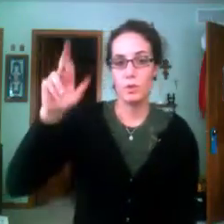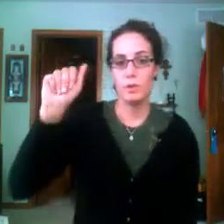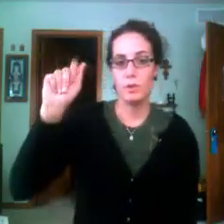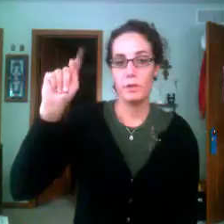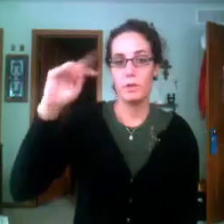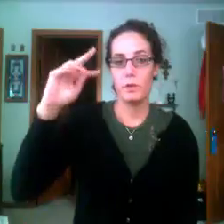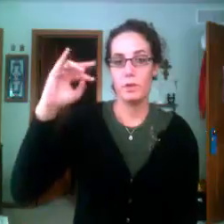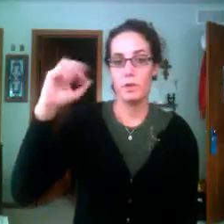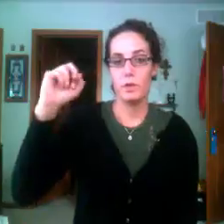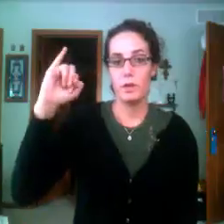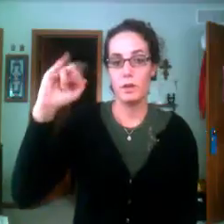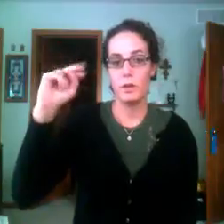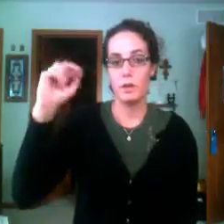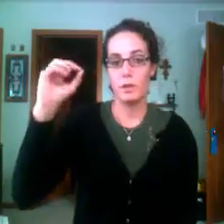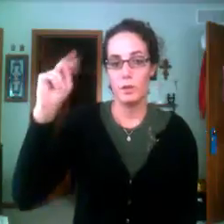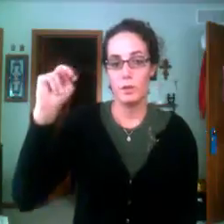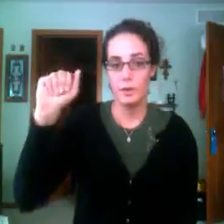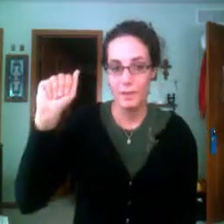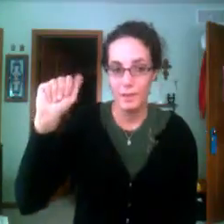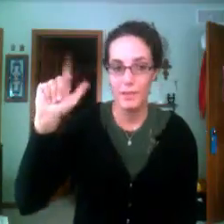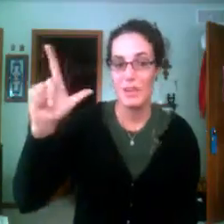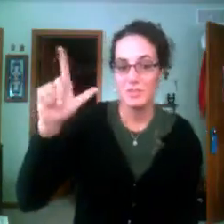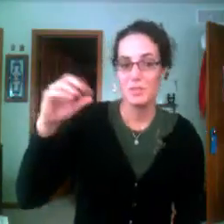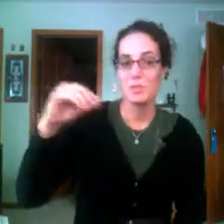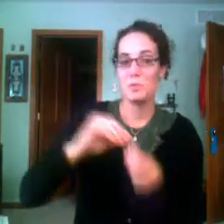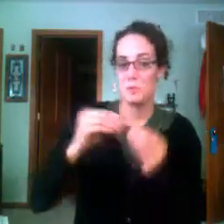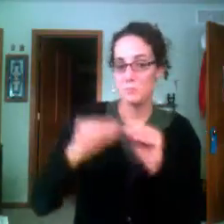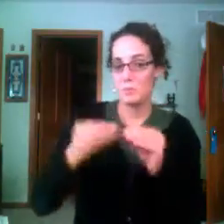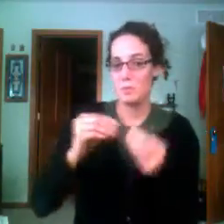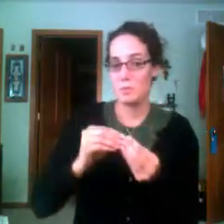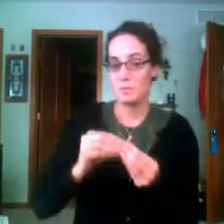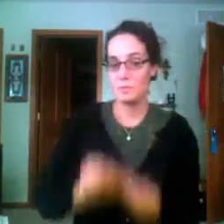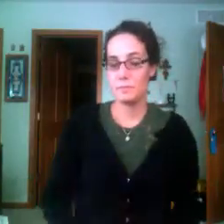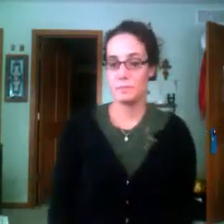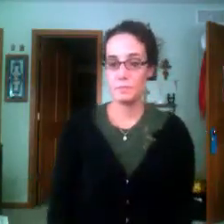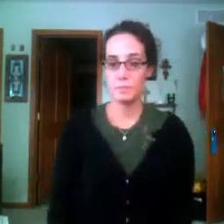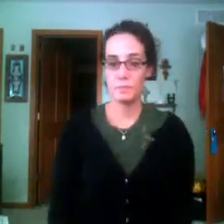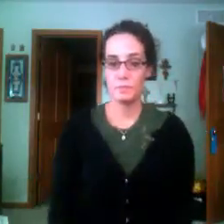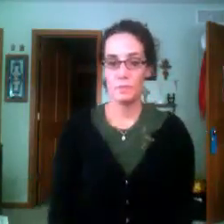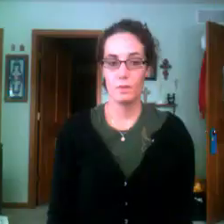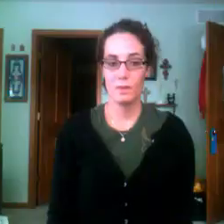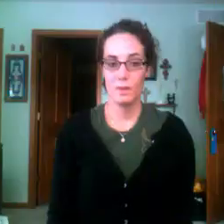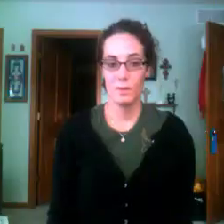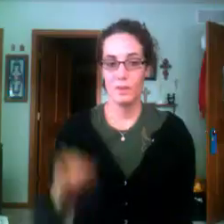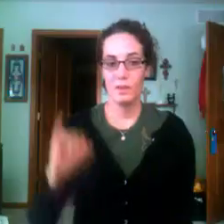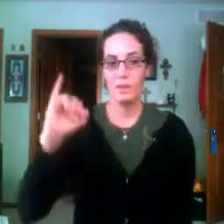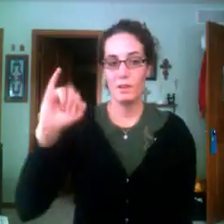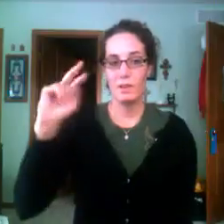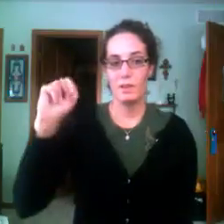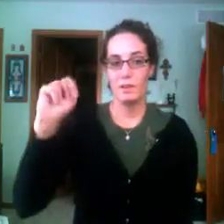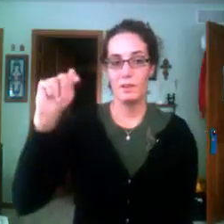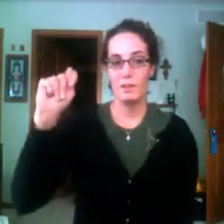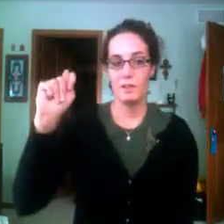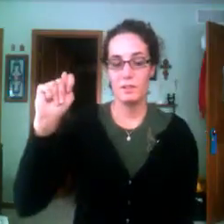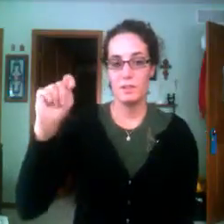Rational numbers. Well, integers are fine for quite a few things in mathematics, but again, we have a slight